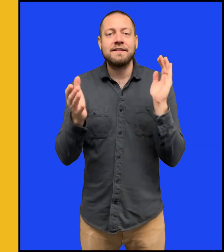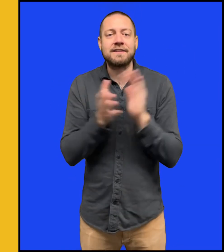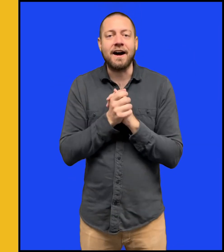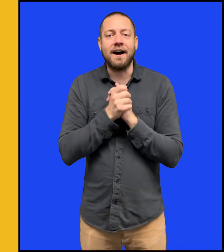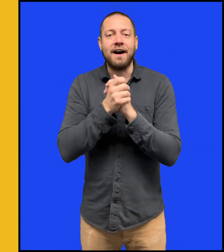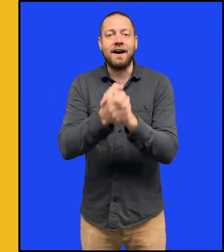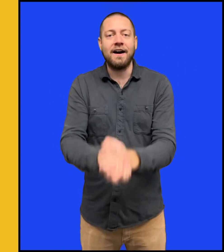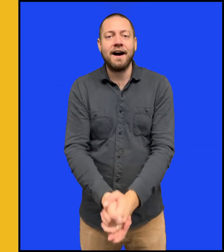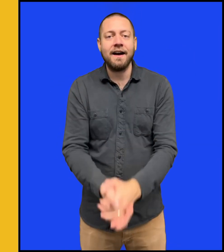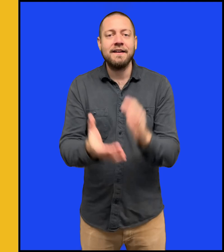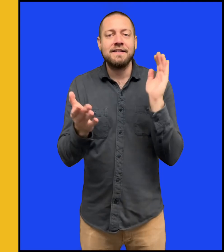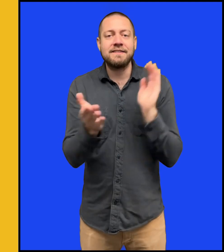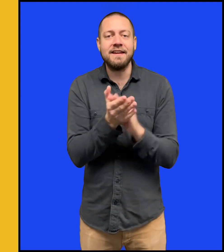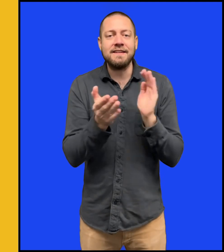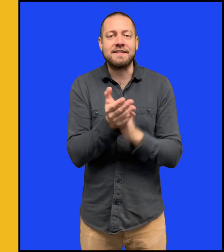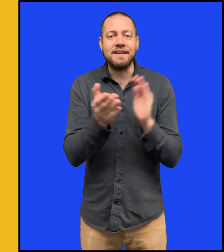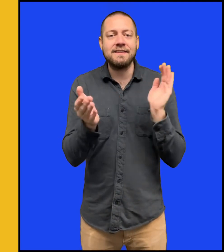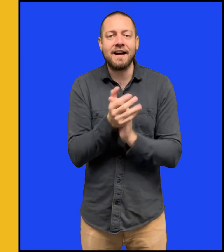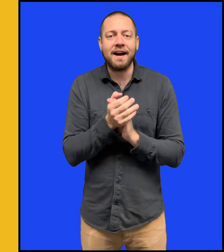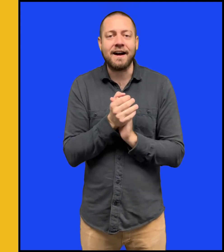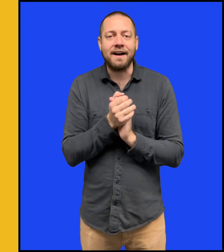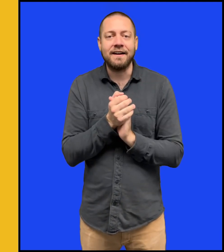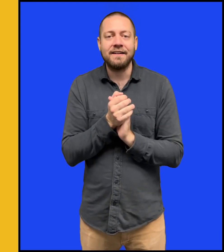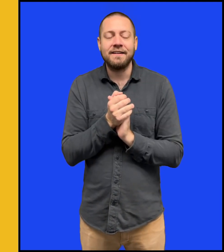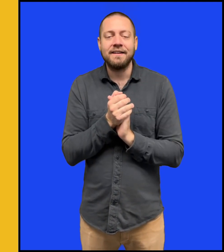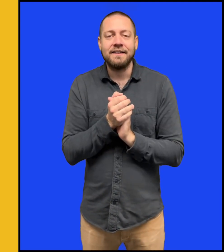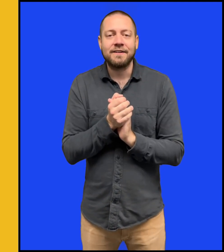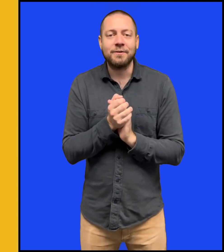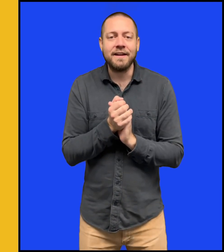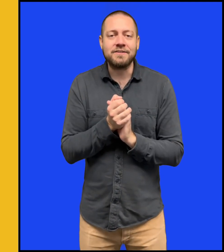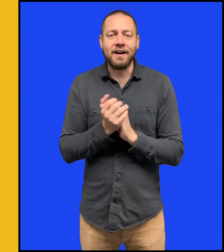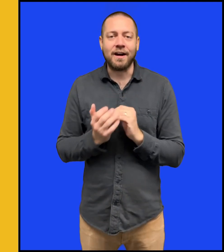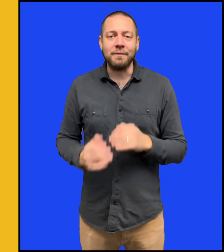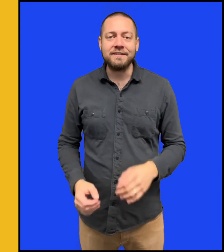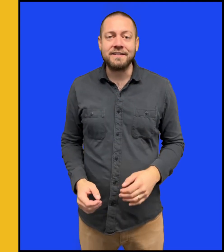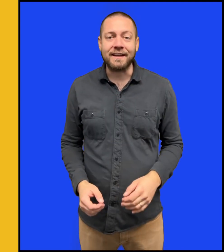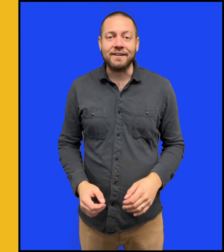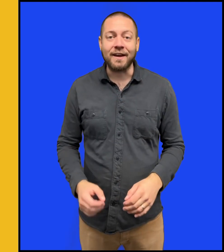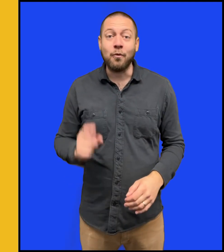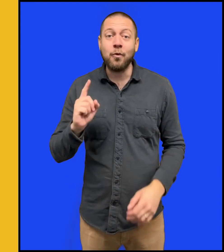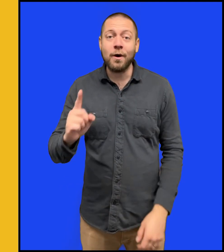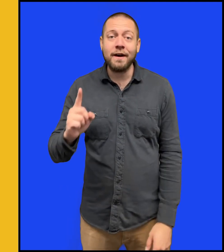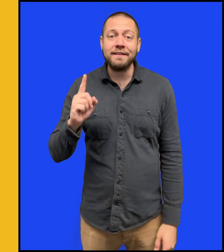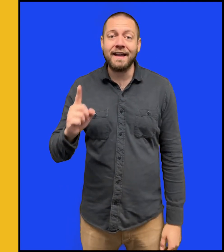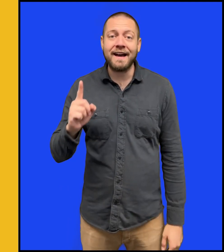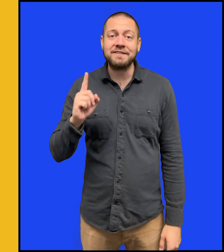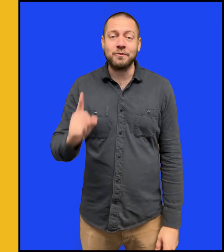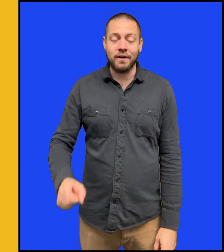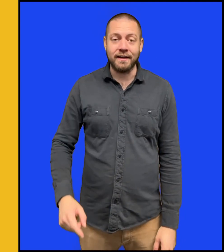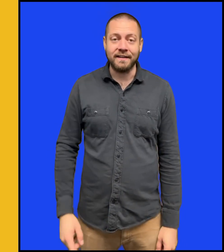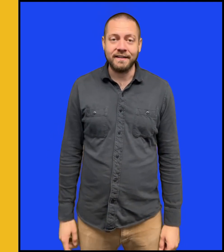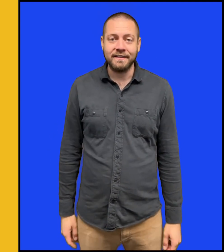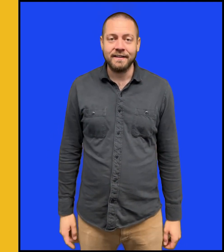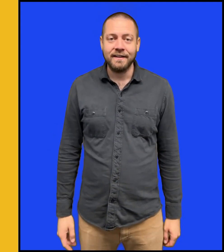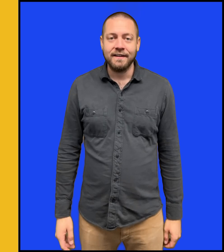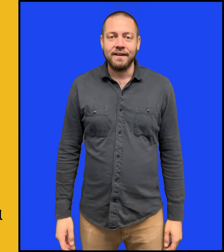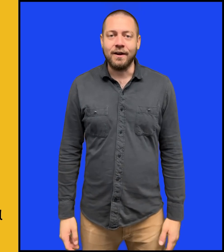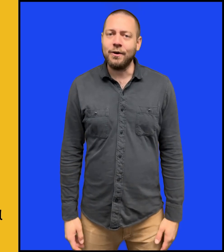Ta, ta, ti, ti, ta. Great job. Let's take a look at one last